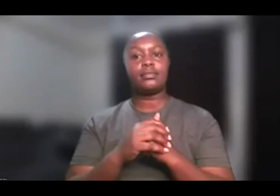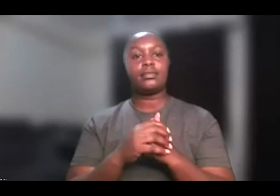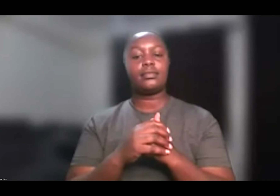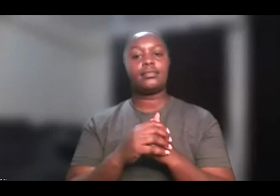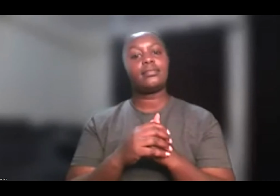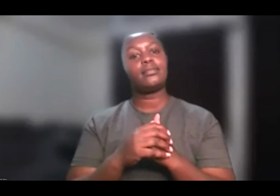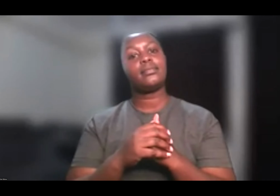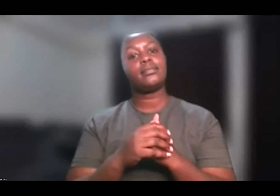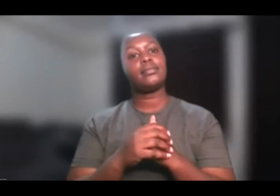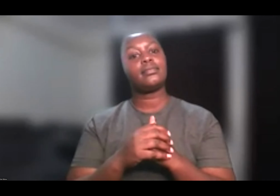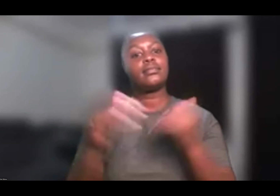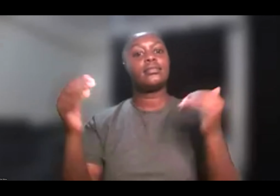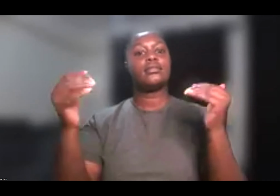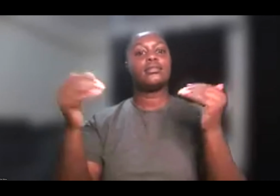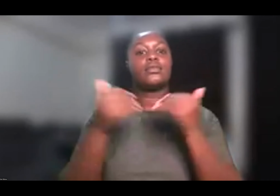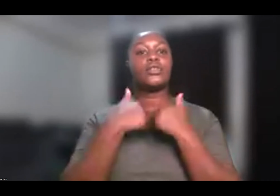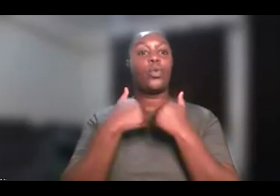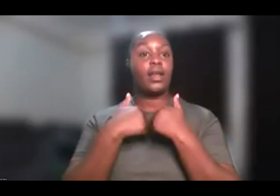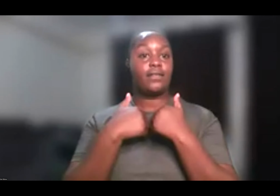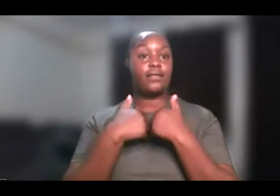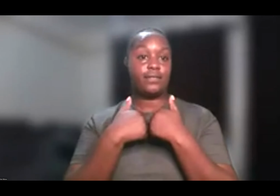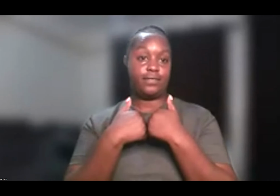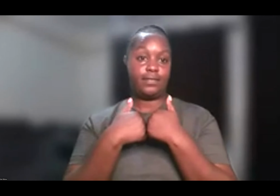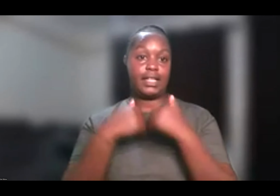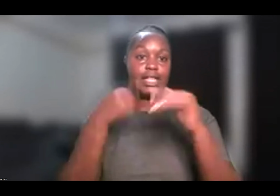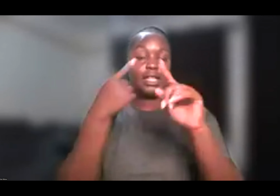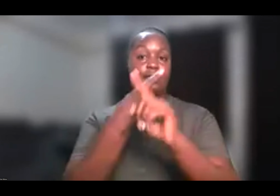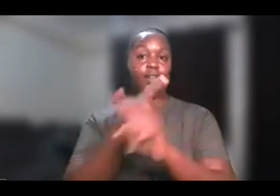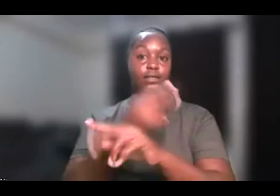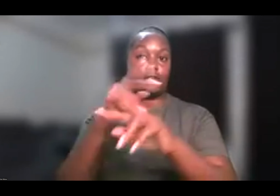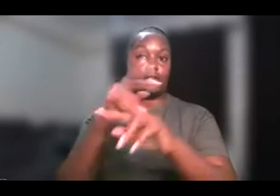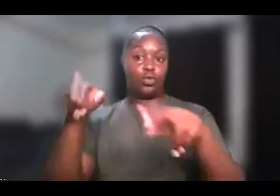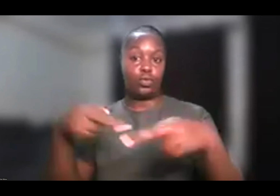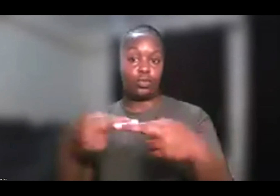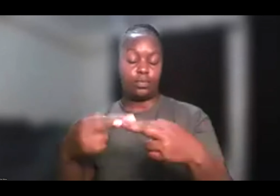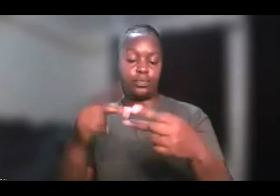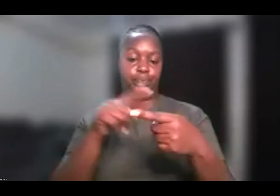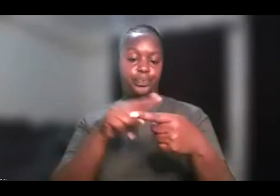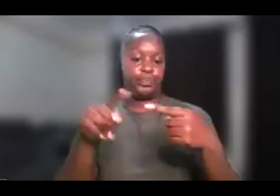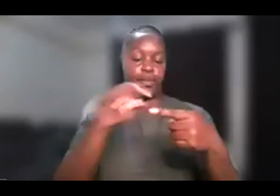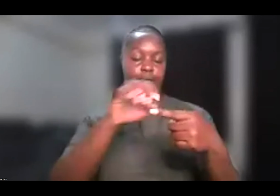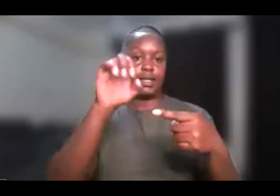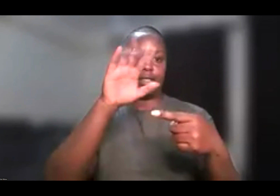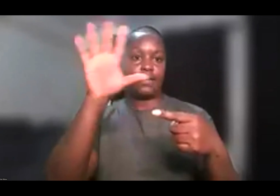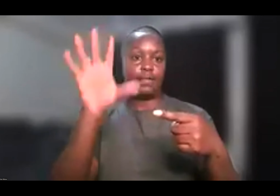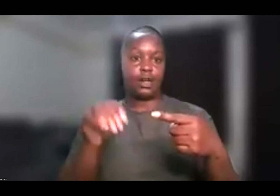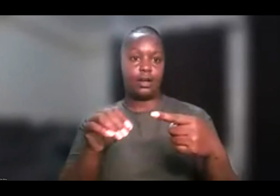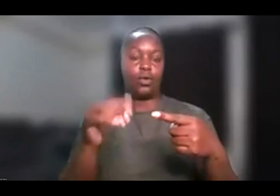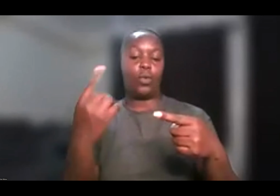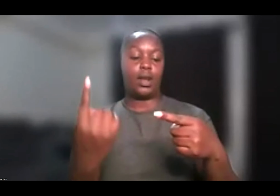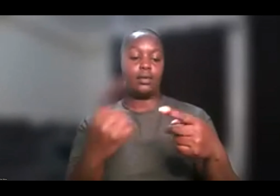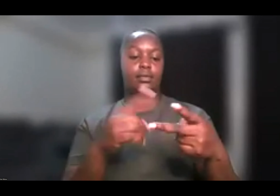named the different rooms. We have East Africa Room 1, East Africa Room 2, West Africa, and South